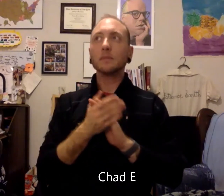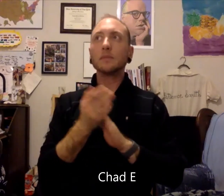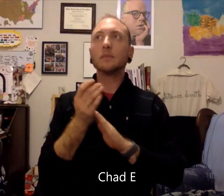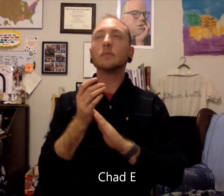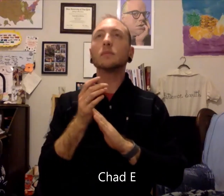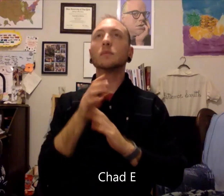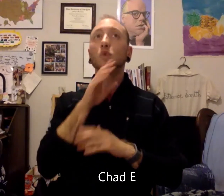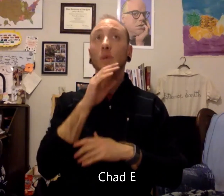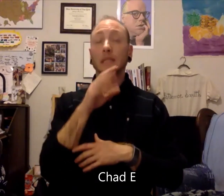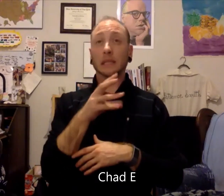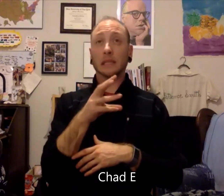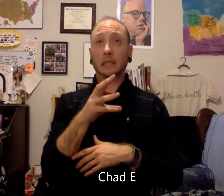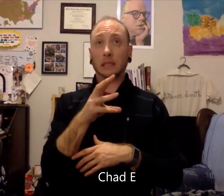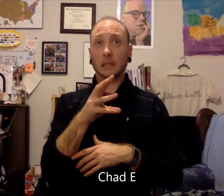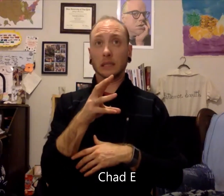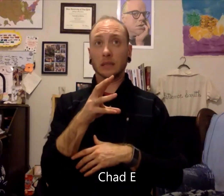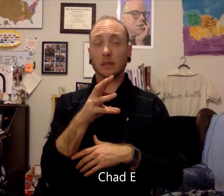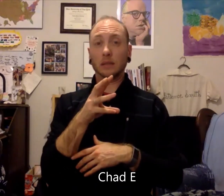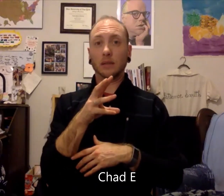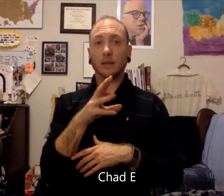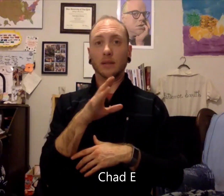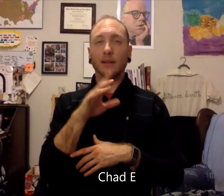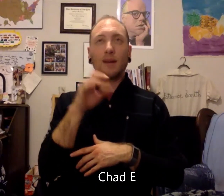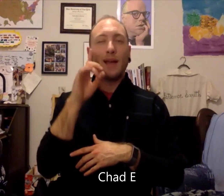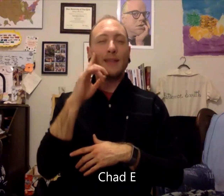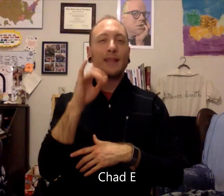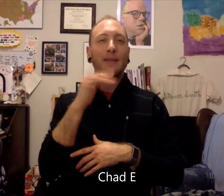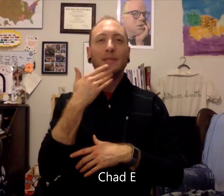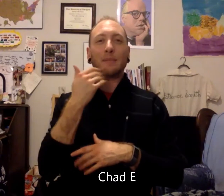that was probably the best year of my drinking. My birthday's in January.